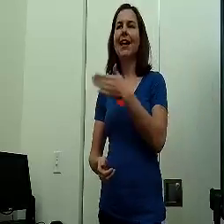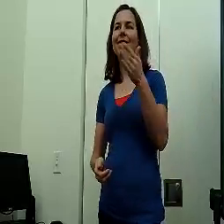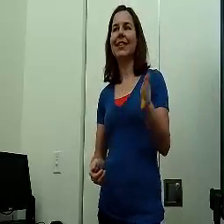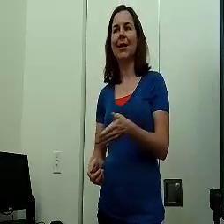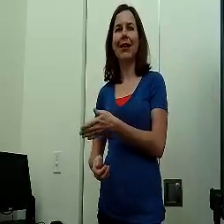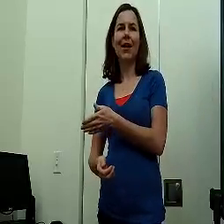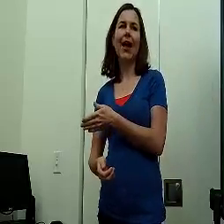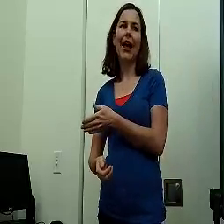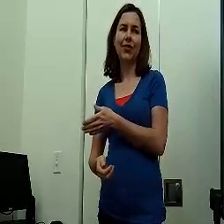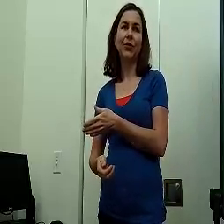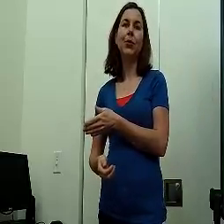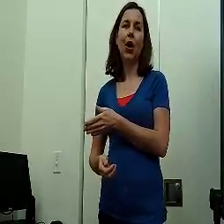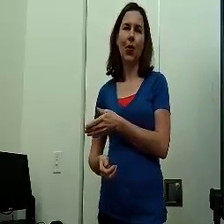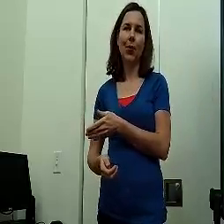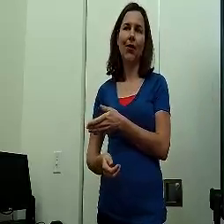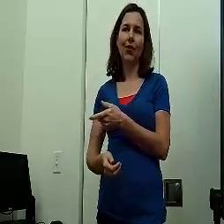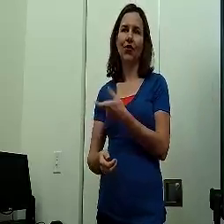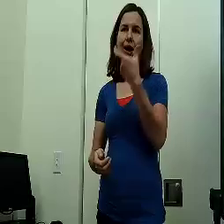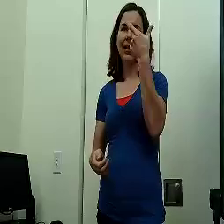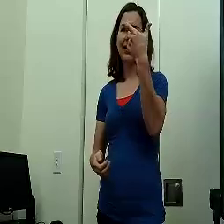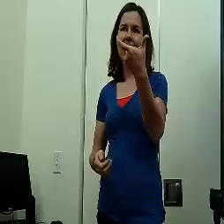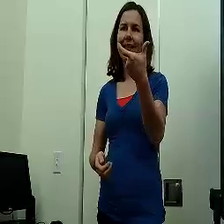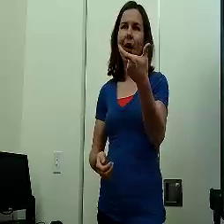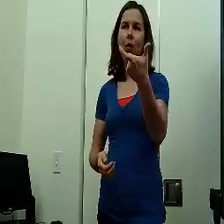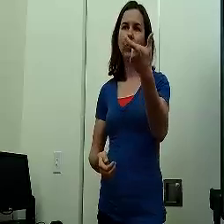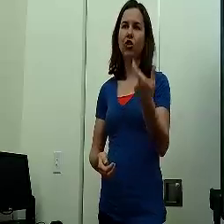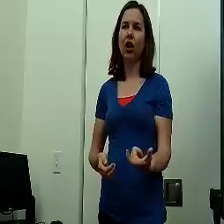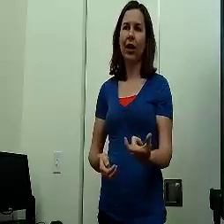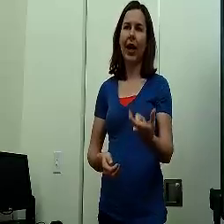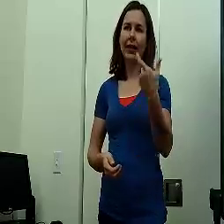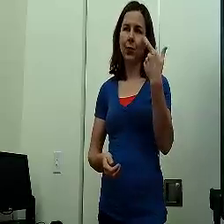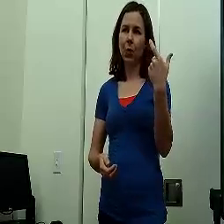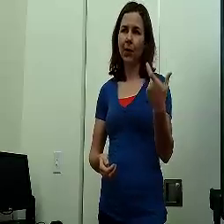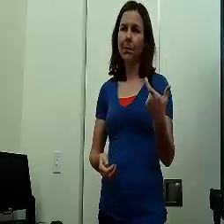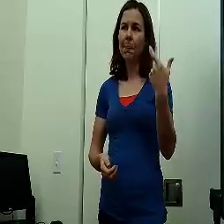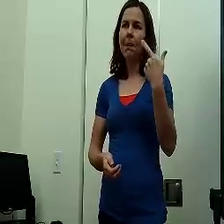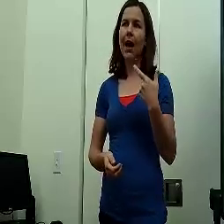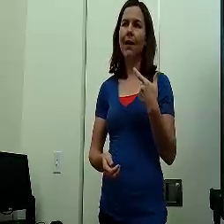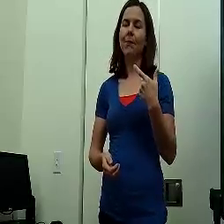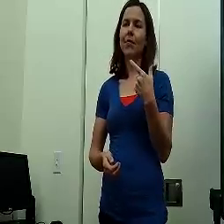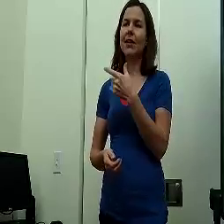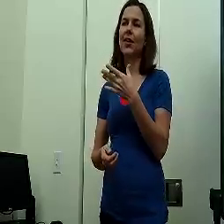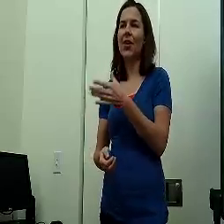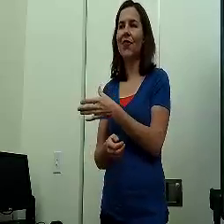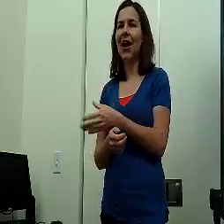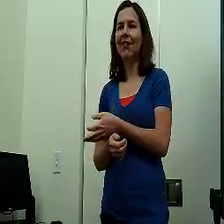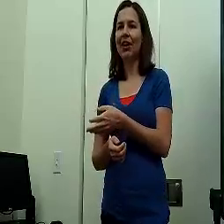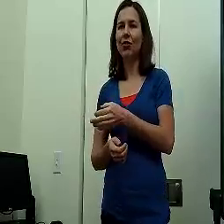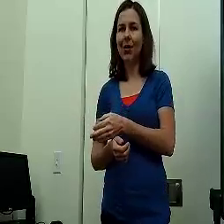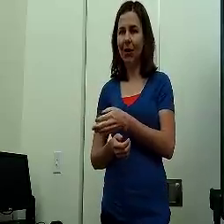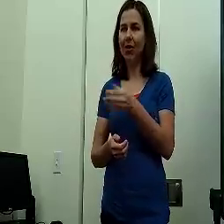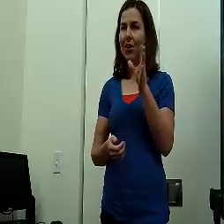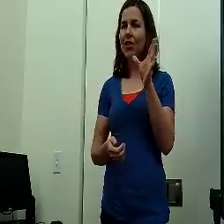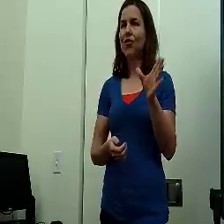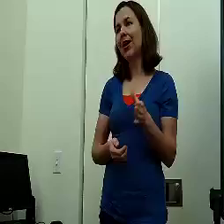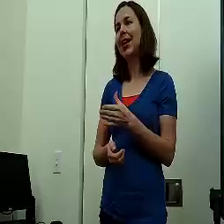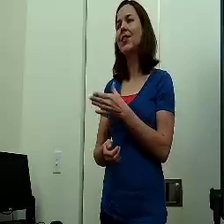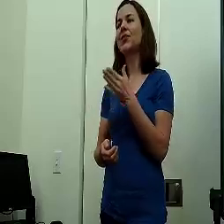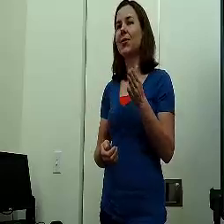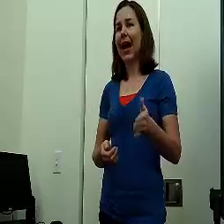out and sound it out as you go rather than trying to take that whole chunk as a word. So if you're having trouble, try to do